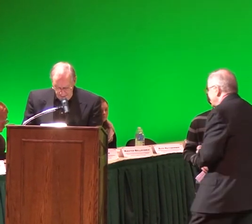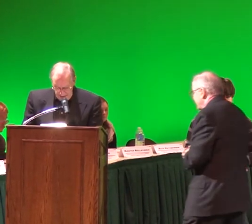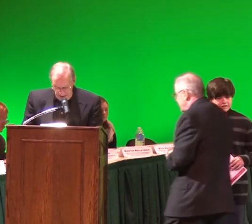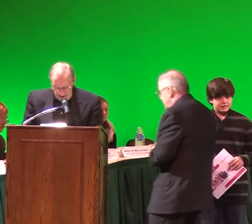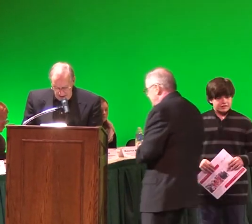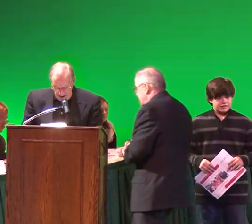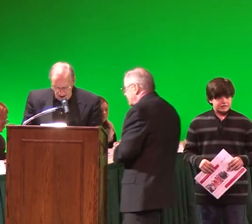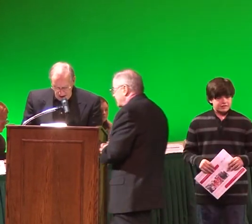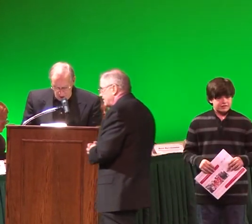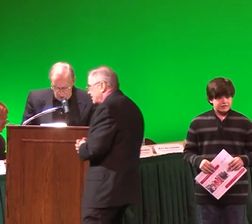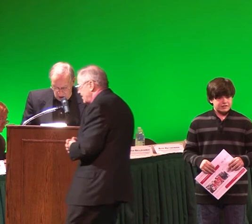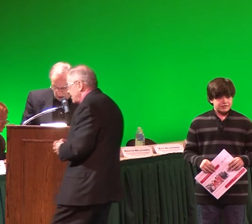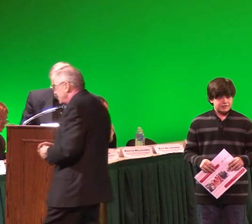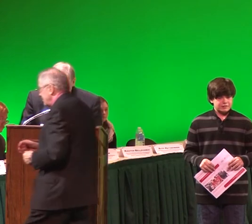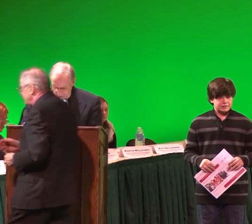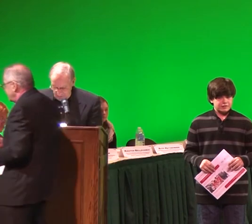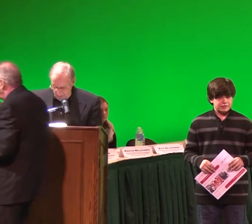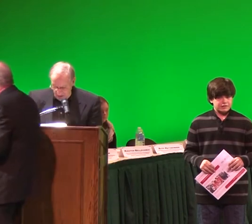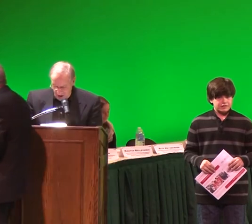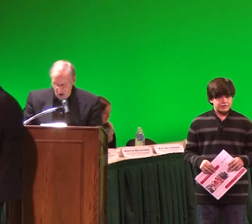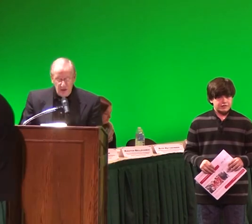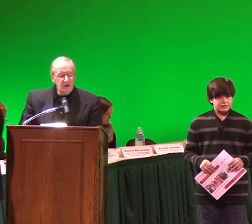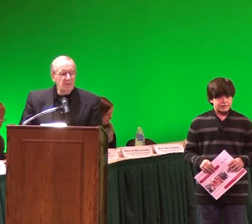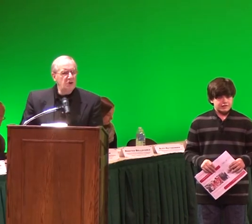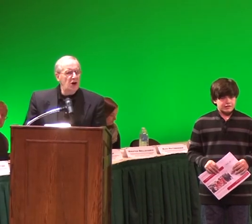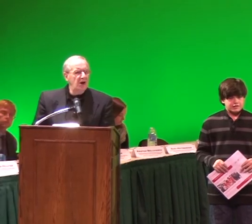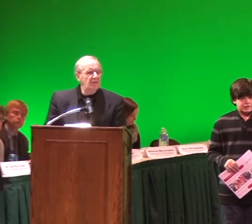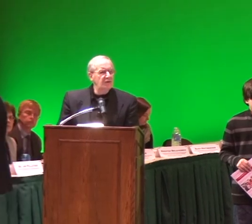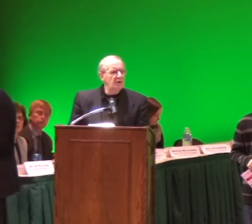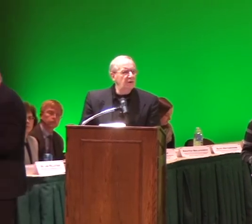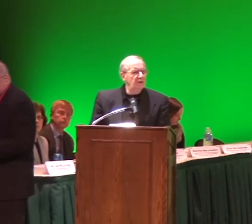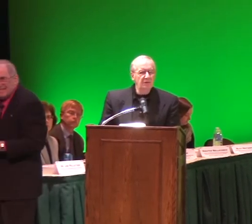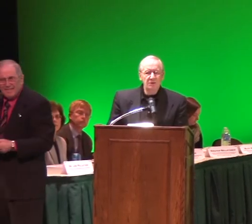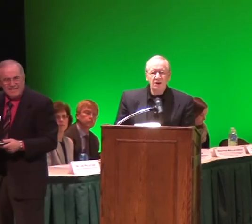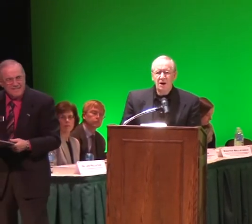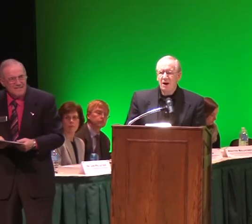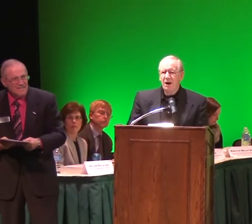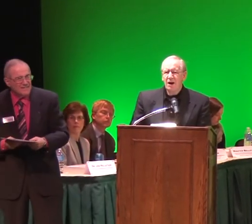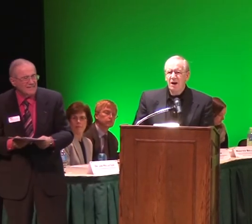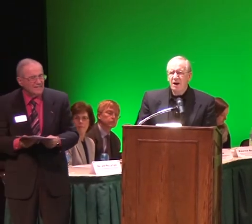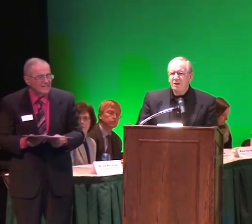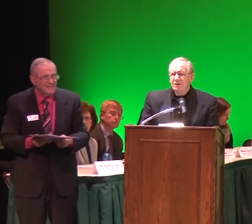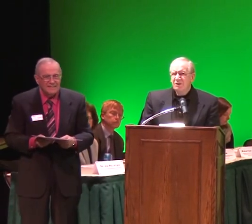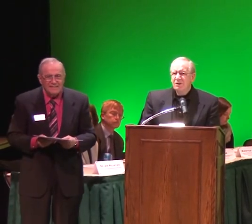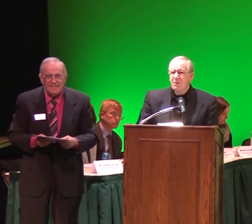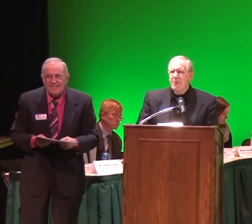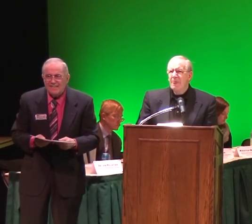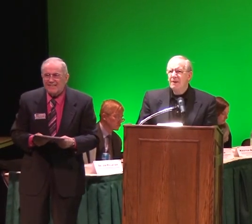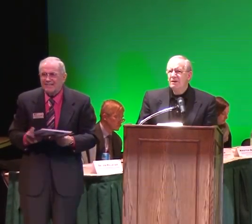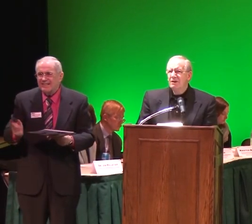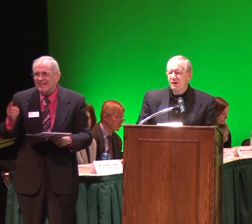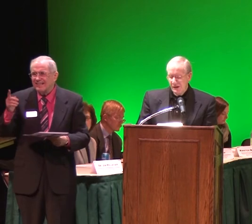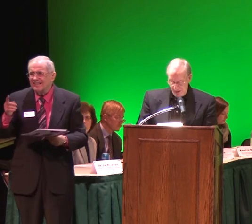Mariella E. Koholan from St. James St. John School.